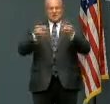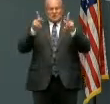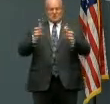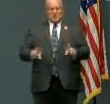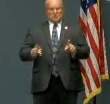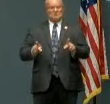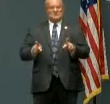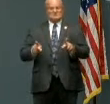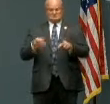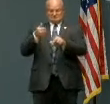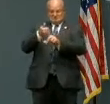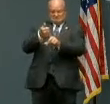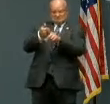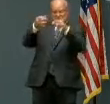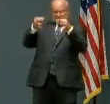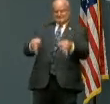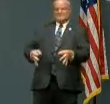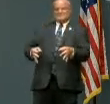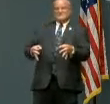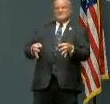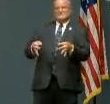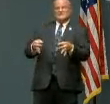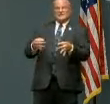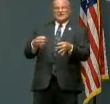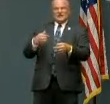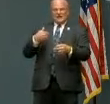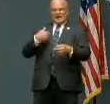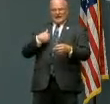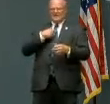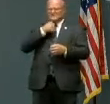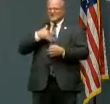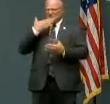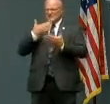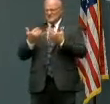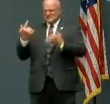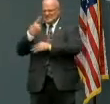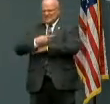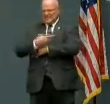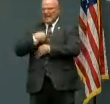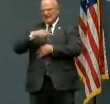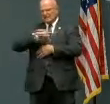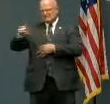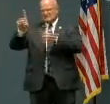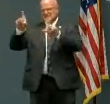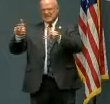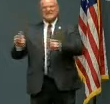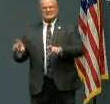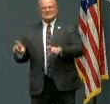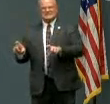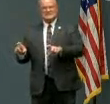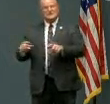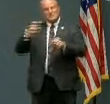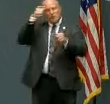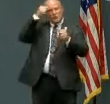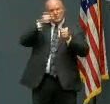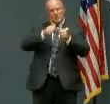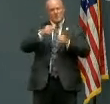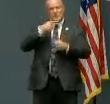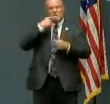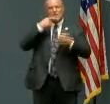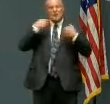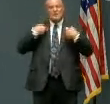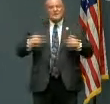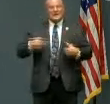citizen making the decision that I'm not feeling well today. I need to go get a test. And remember, the public